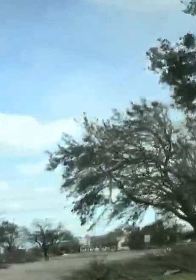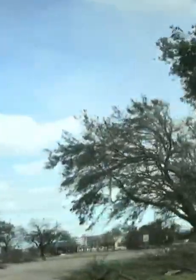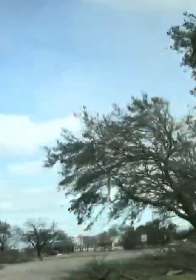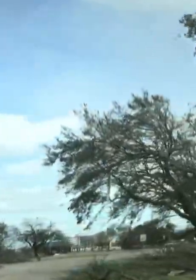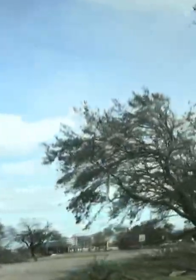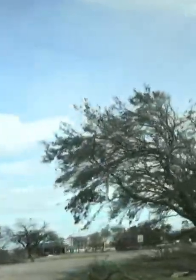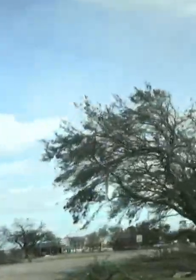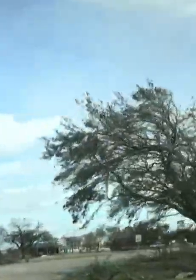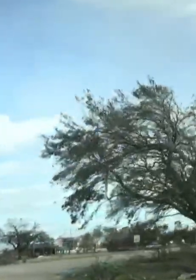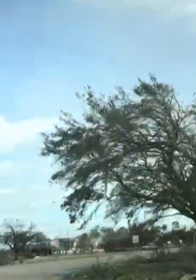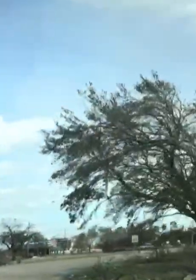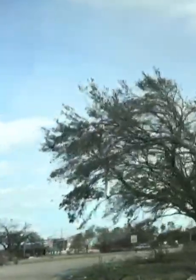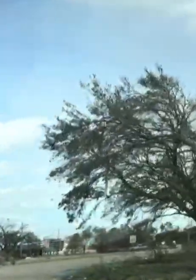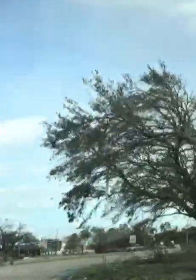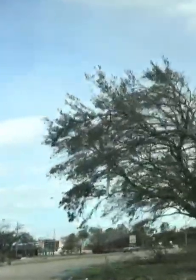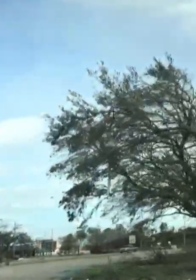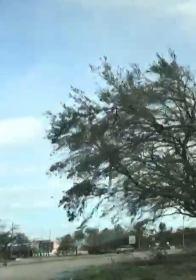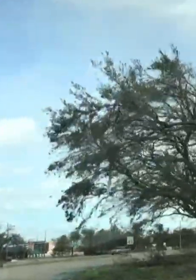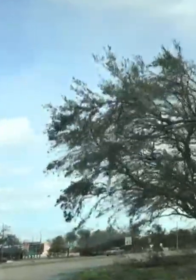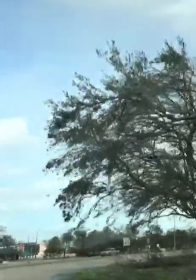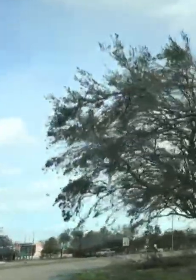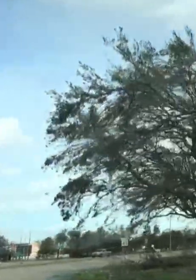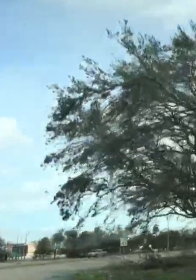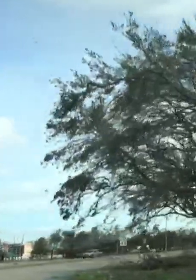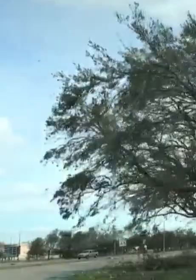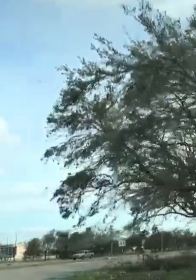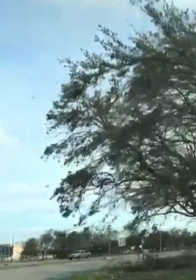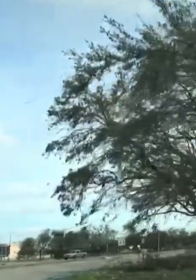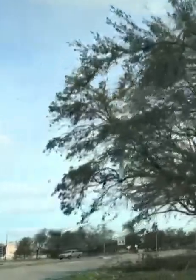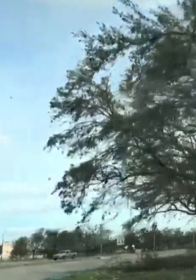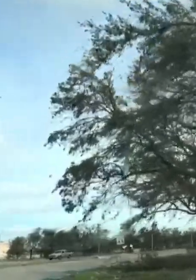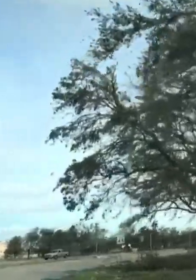I just got a text message from the owner of the Panorama.